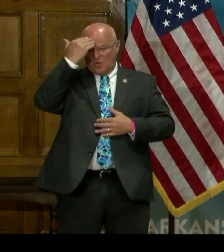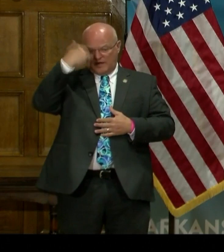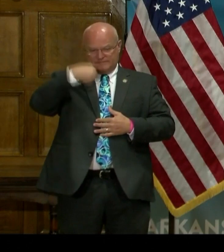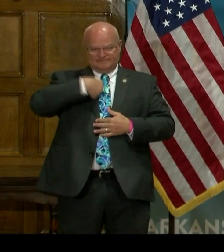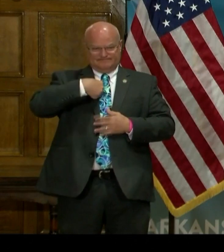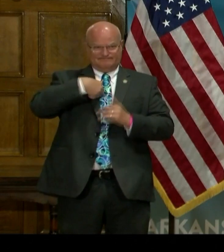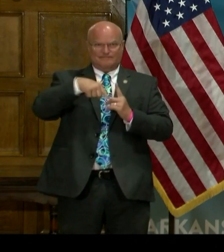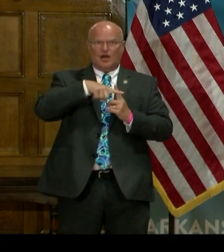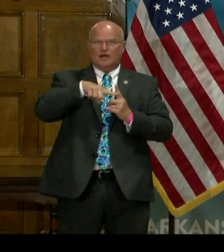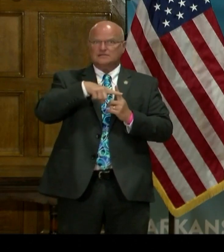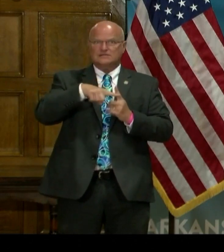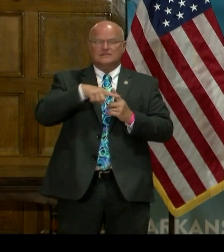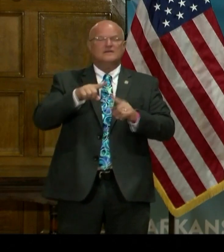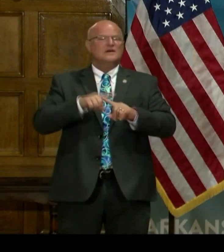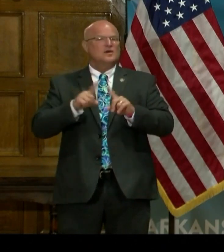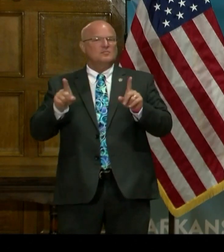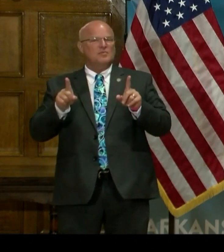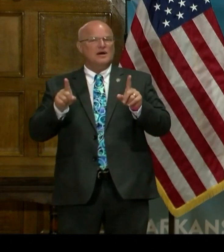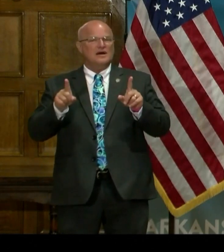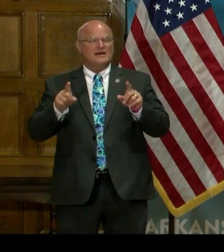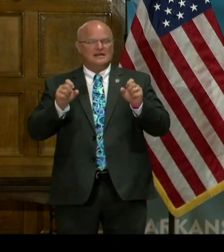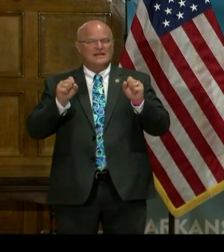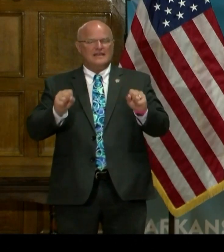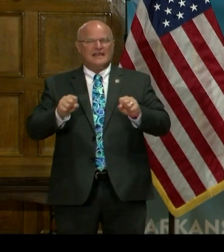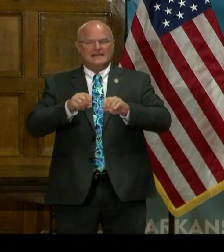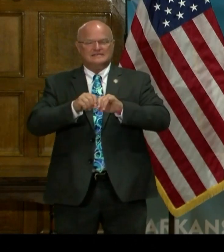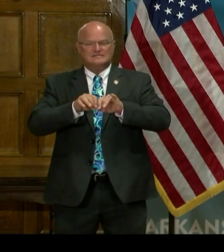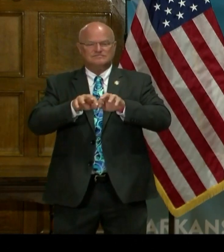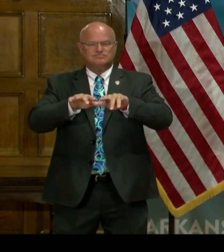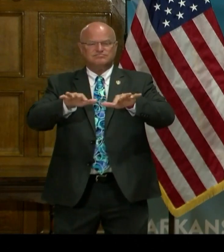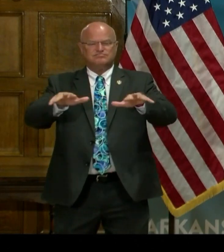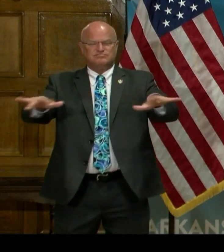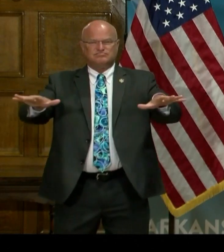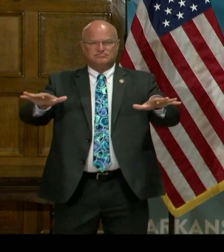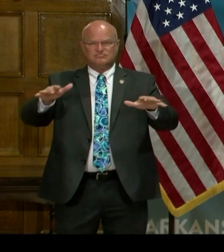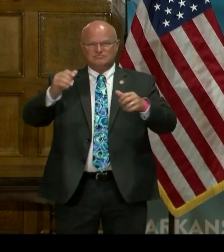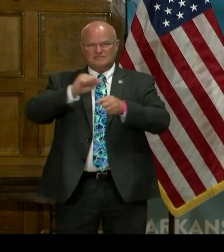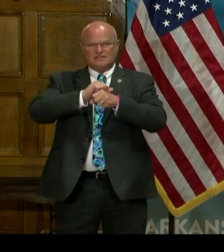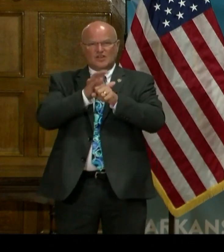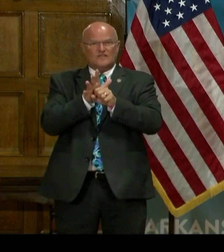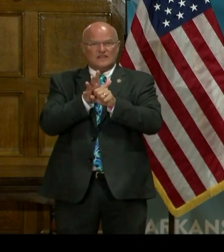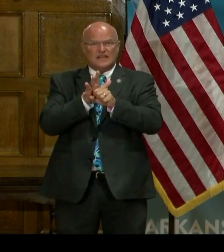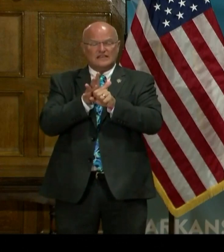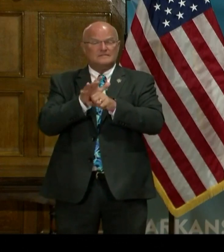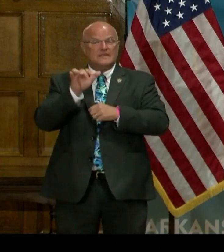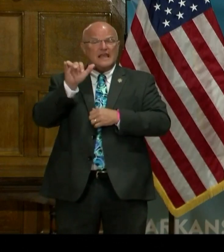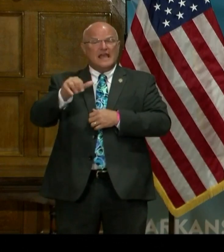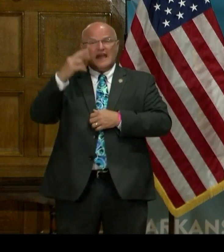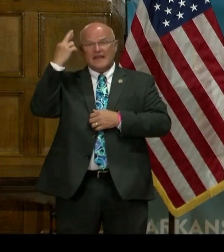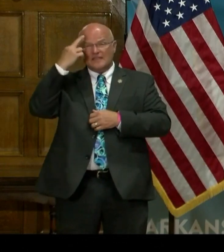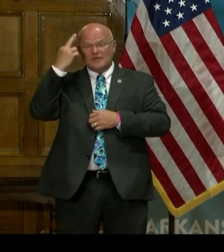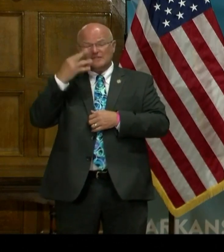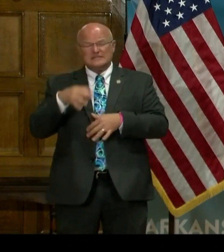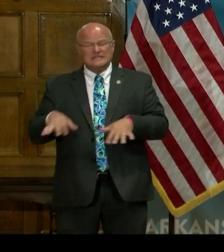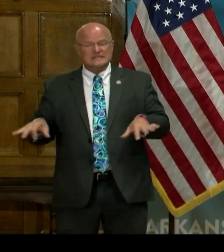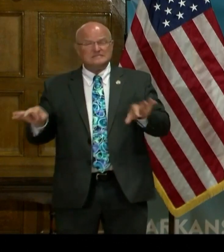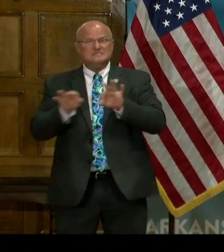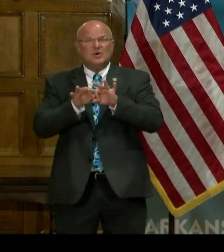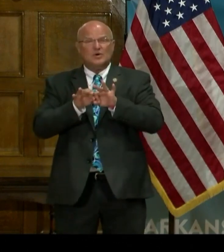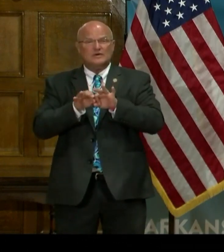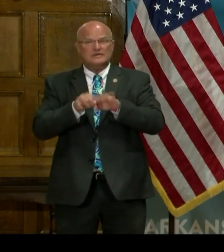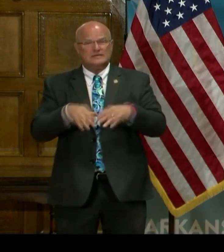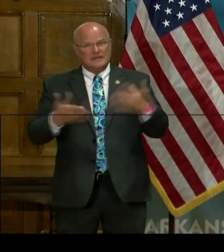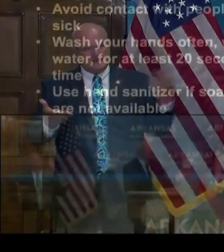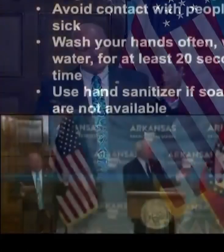they are positive, and yet they're capable of spreading the virus. And for that reason, it is critically important we go